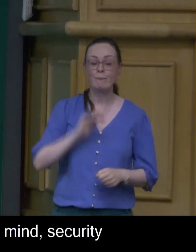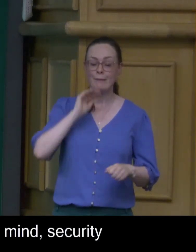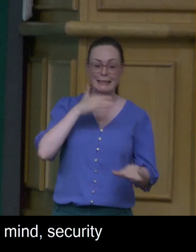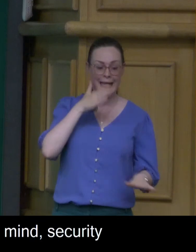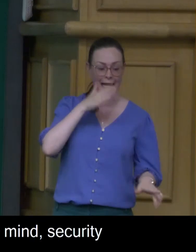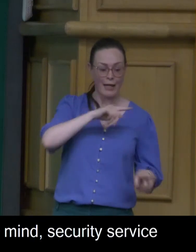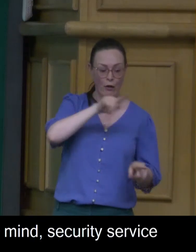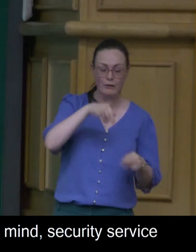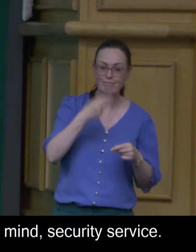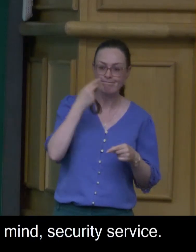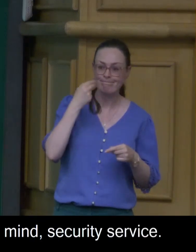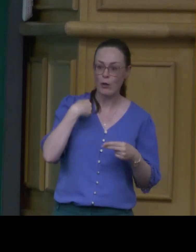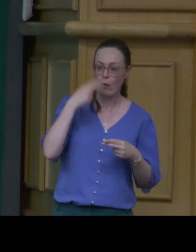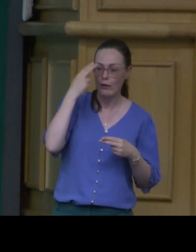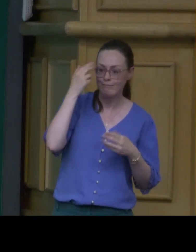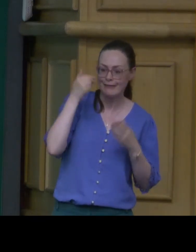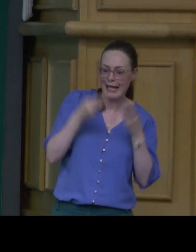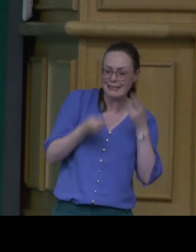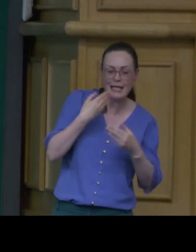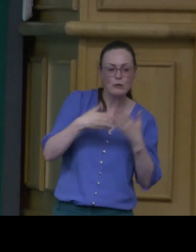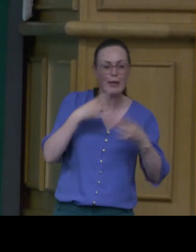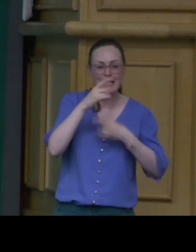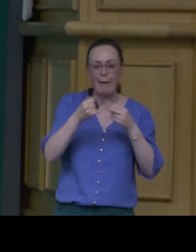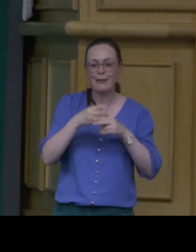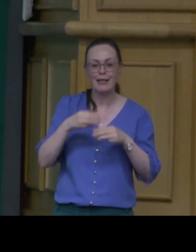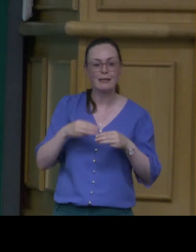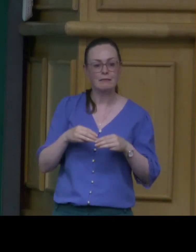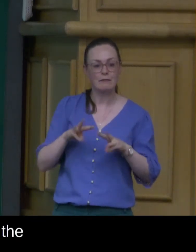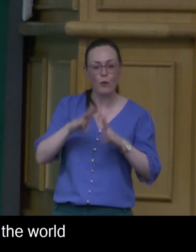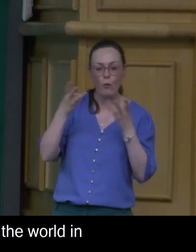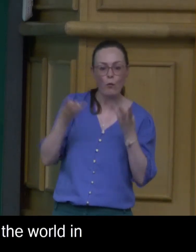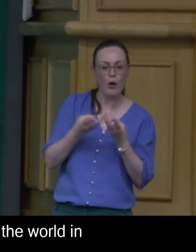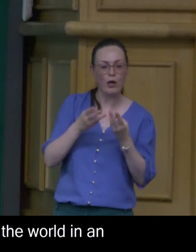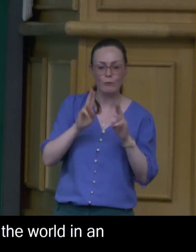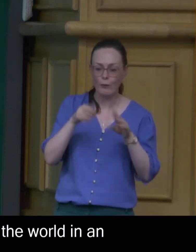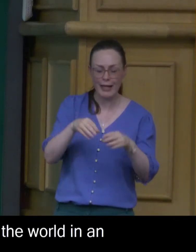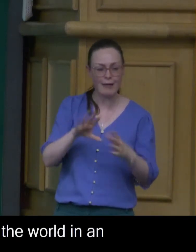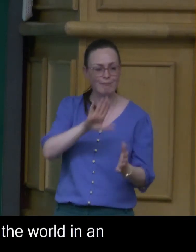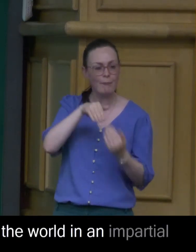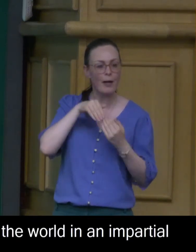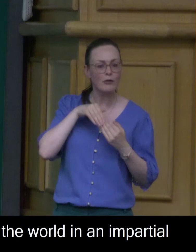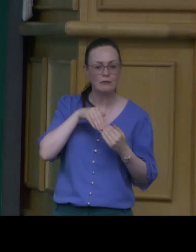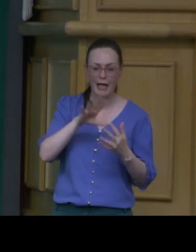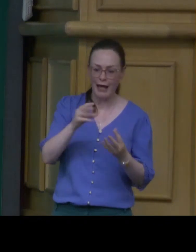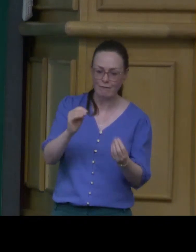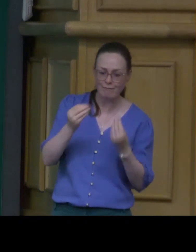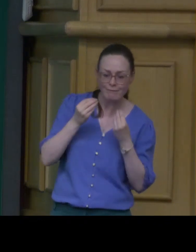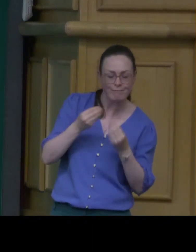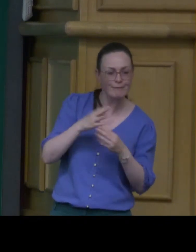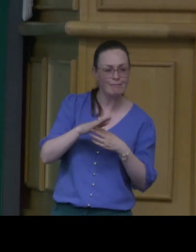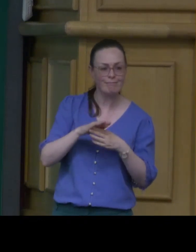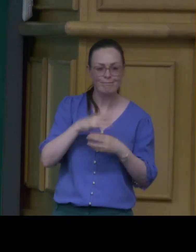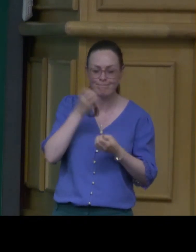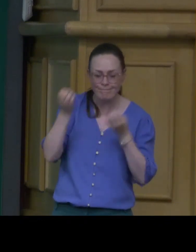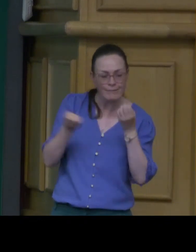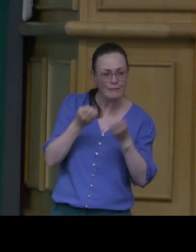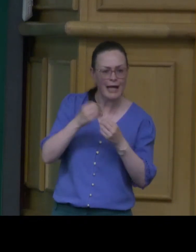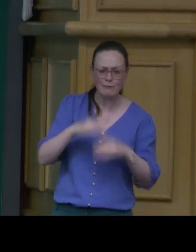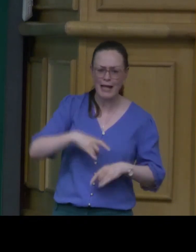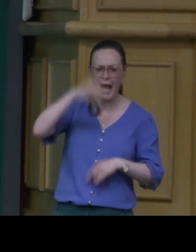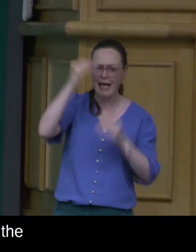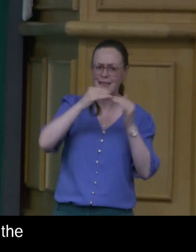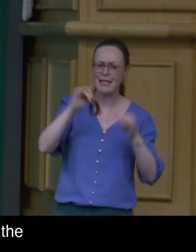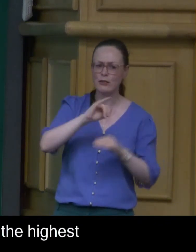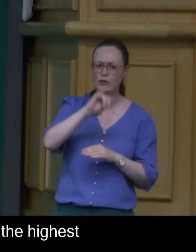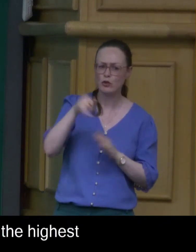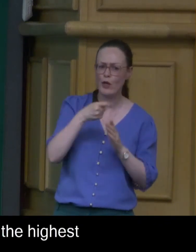us to assess what's happening in the world in an impartial and educated and informed and critical to the highest standards